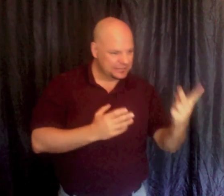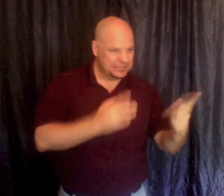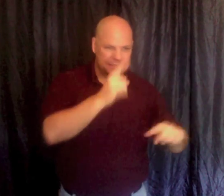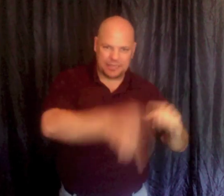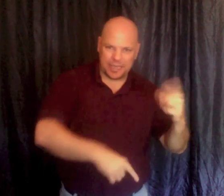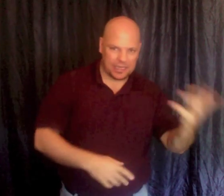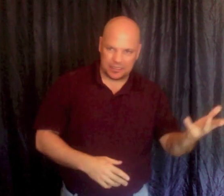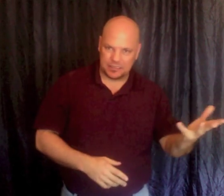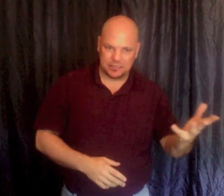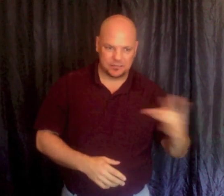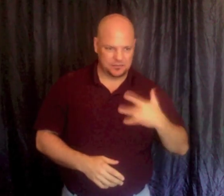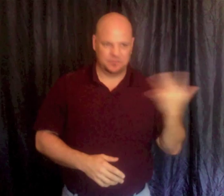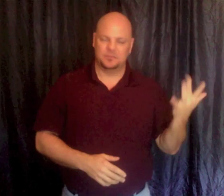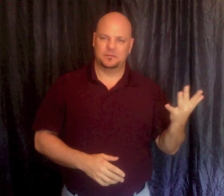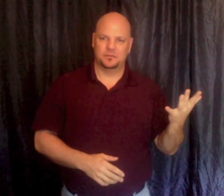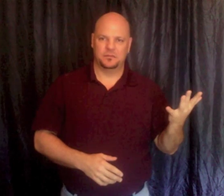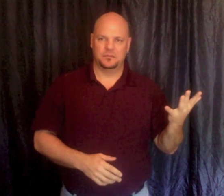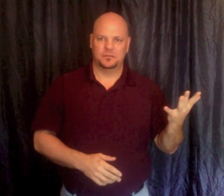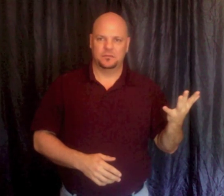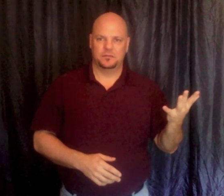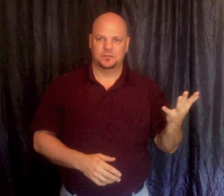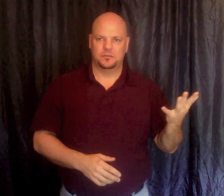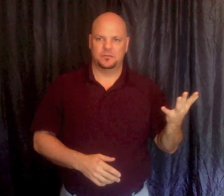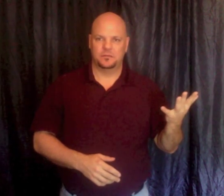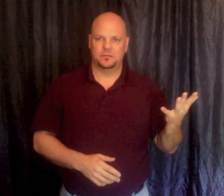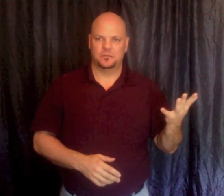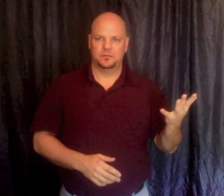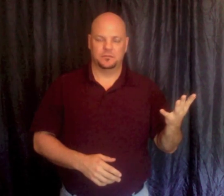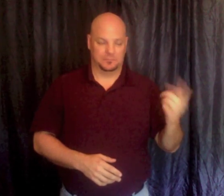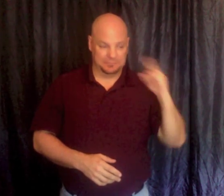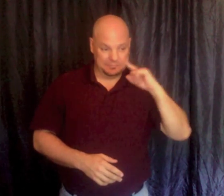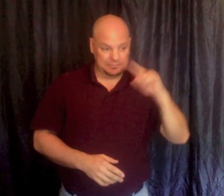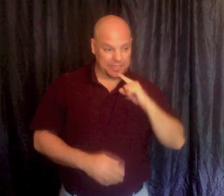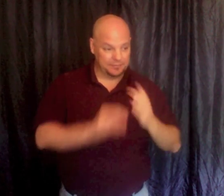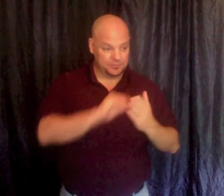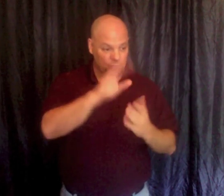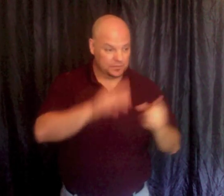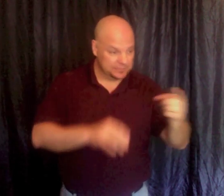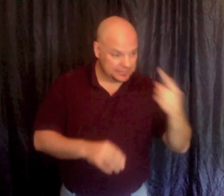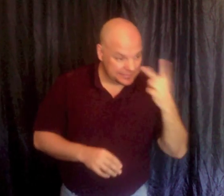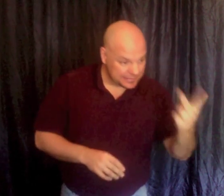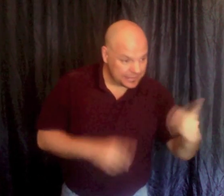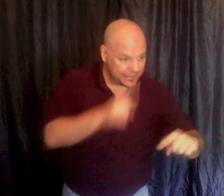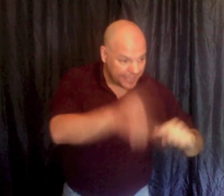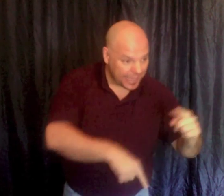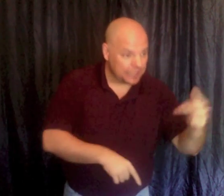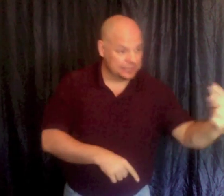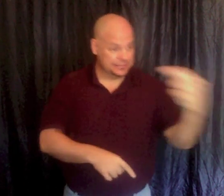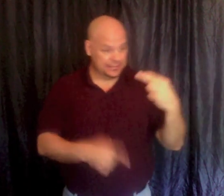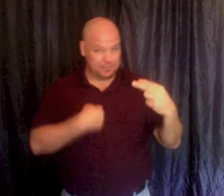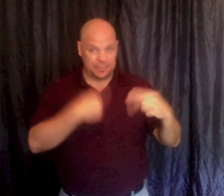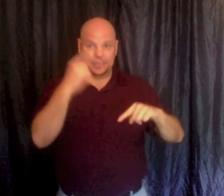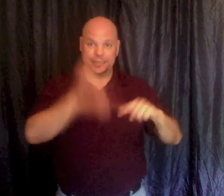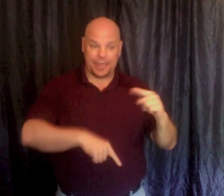can't see. The deaf student can't see what I'm signing, nor can I see. I can't see that as